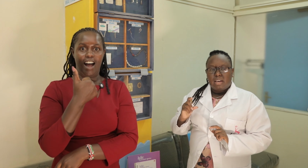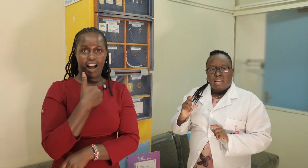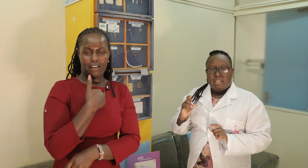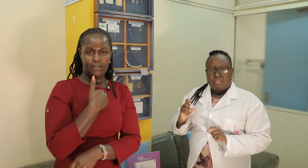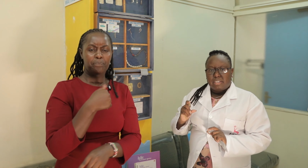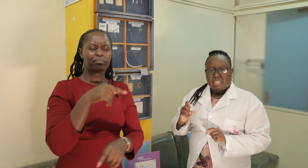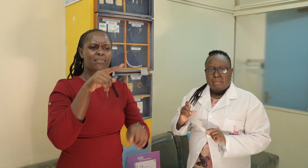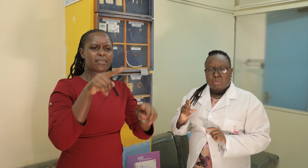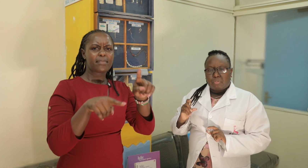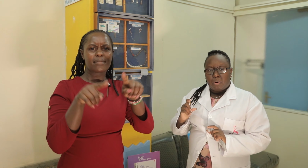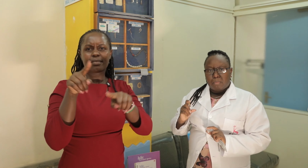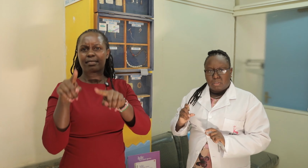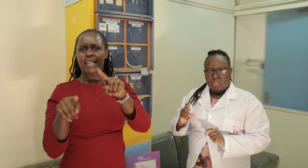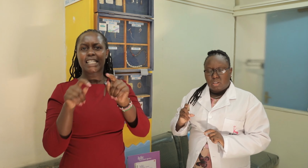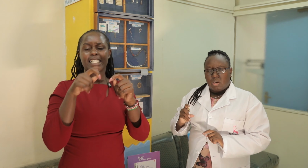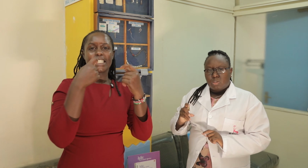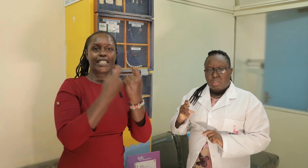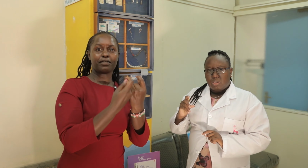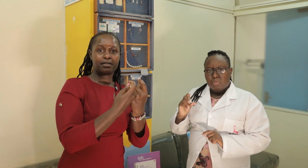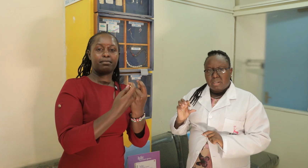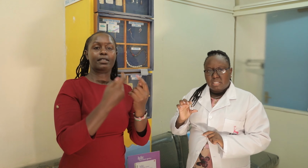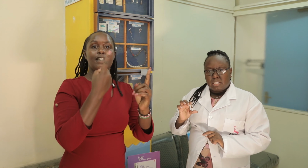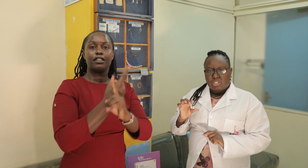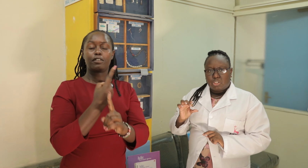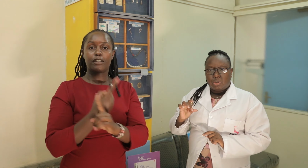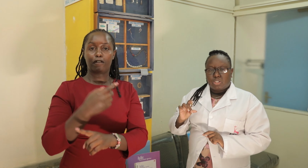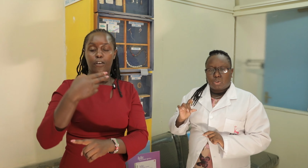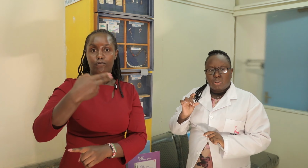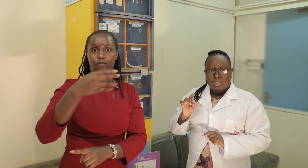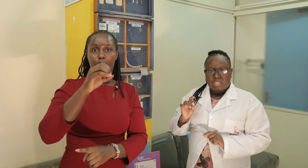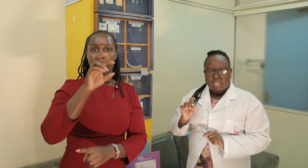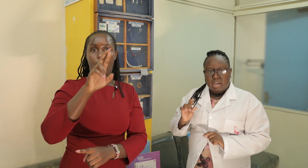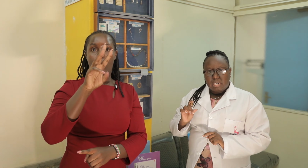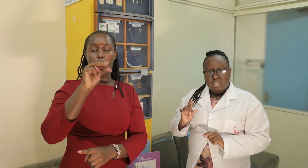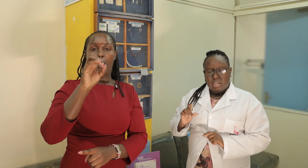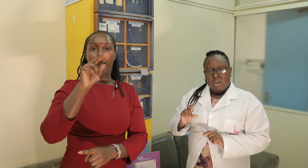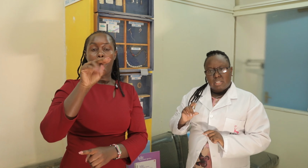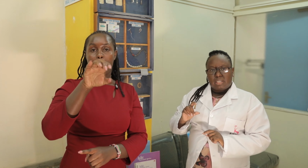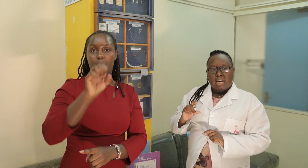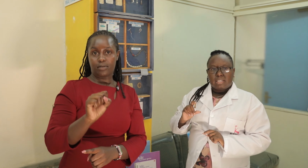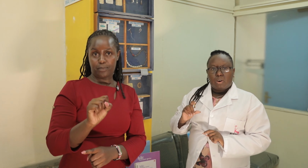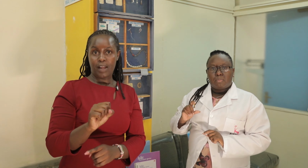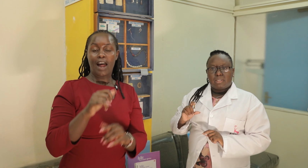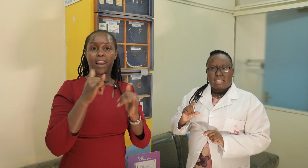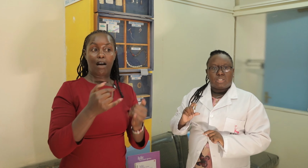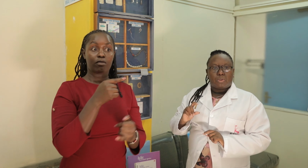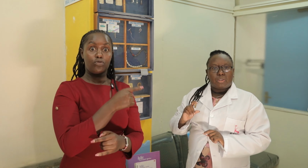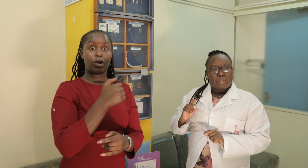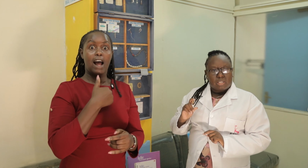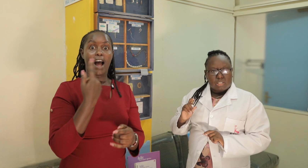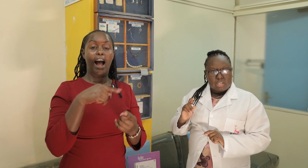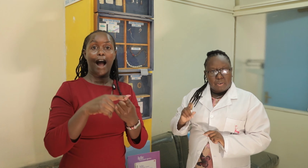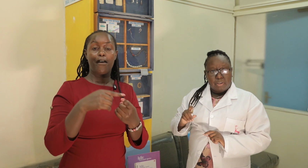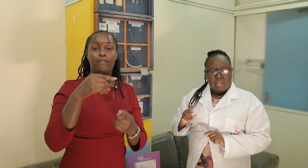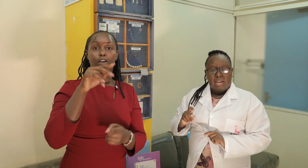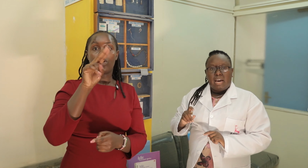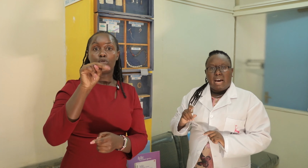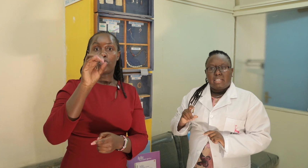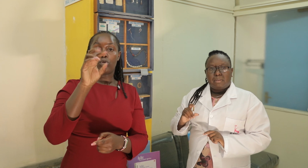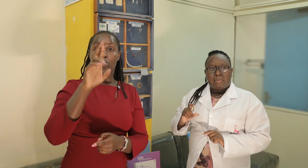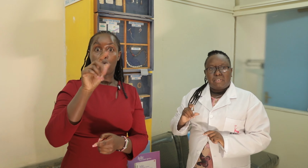in different types of hormones. So the 2 months injection is called nodesterant. It has a hormone that is called